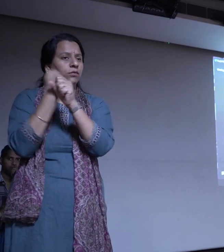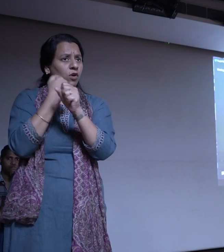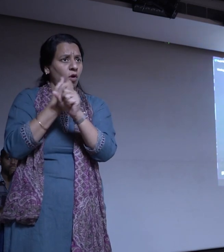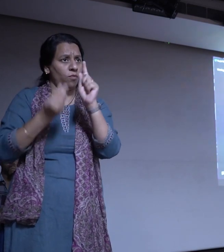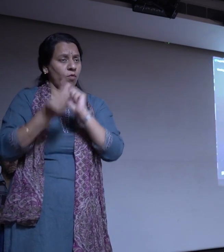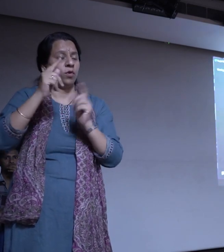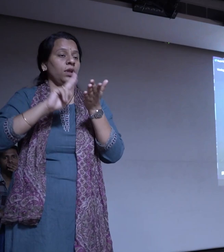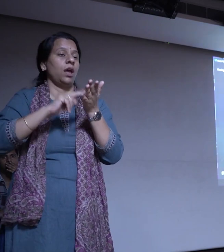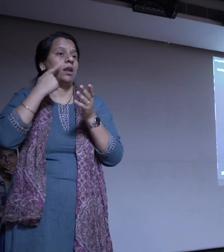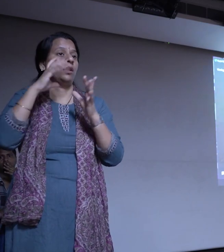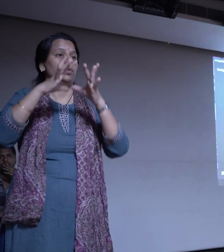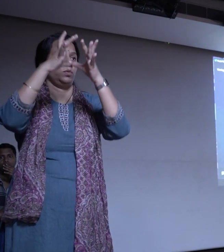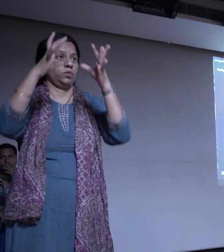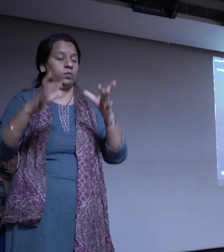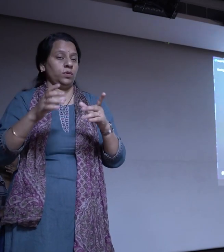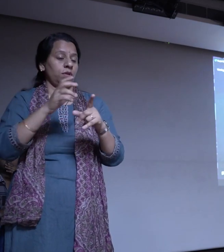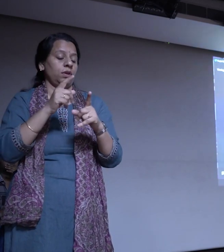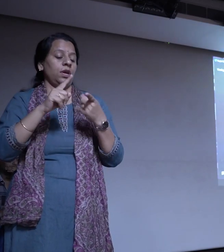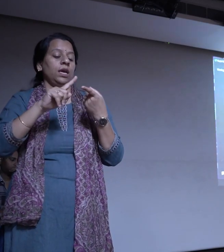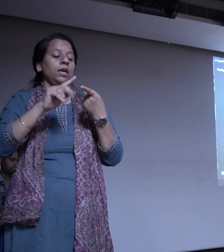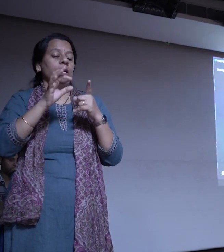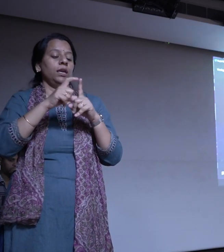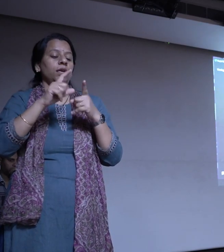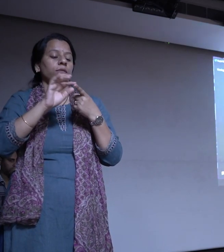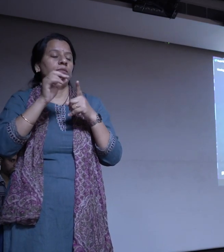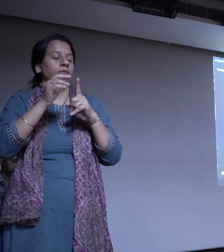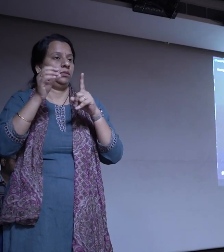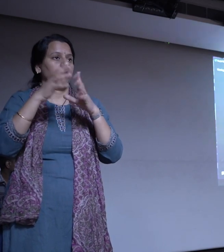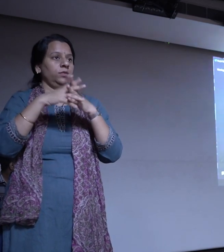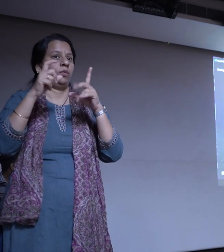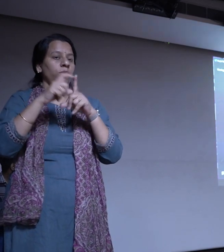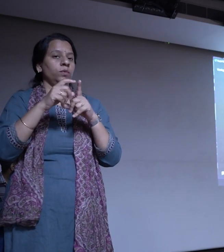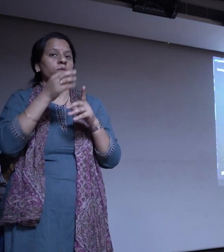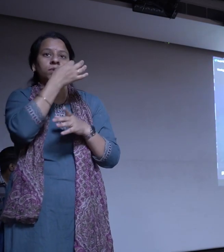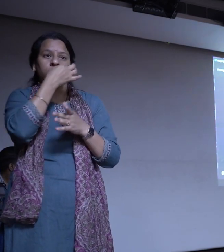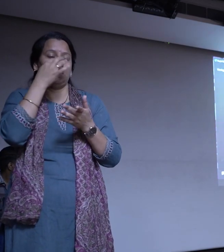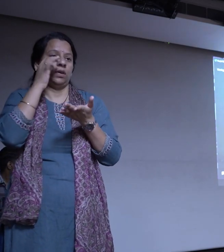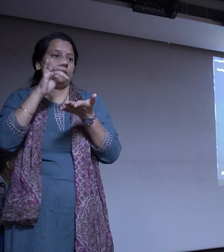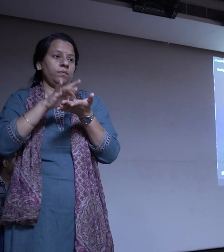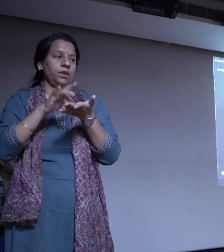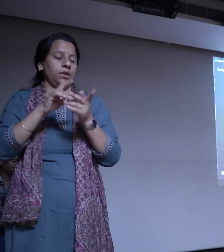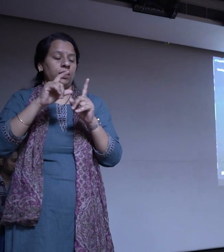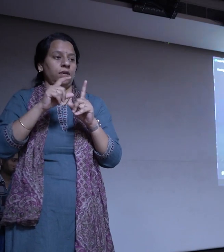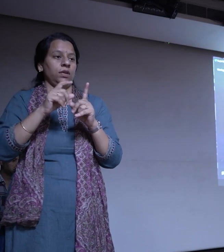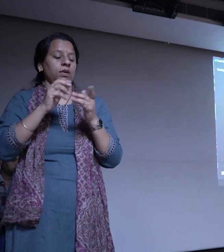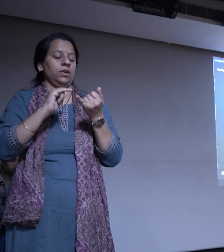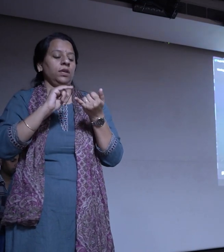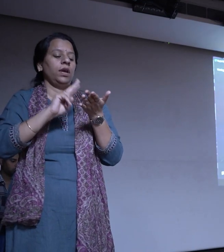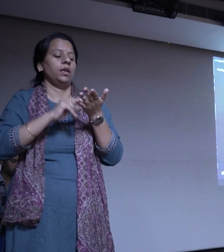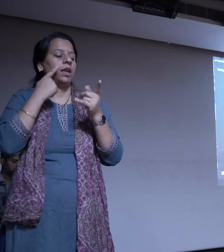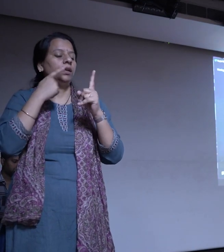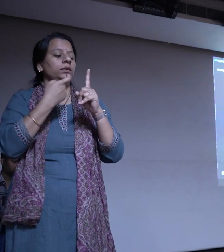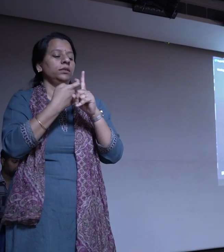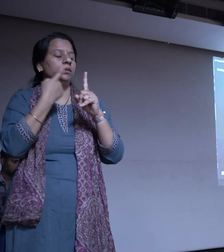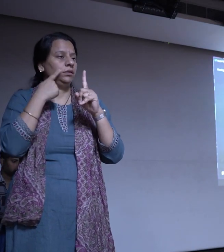Institute for empowerment of person with multiple disabilities chenai Dr Nikita R is the director of n chenai he